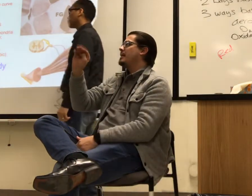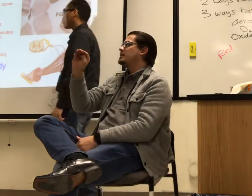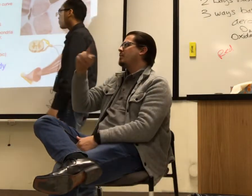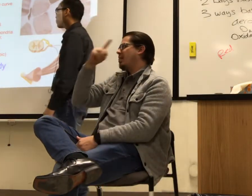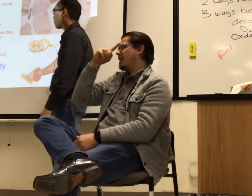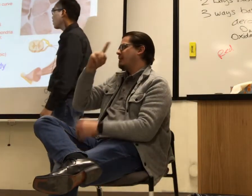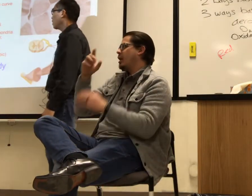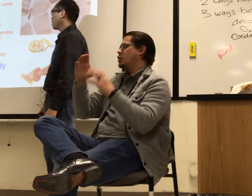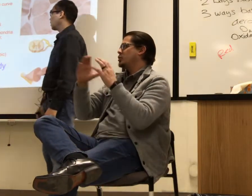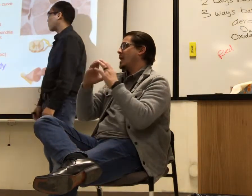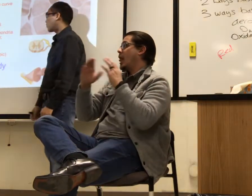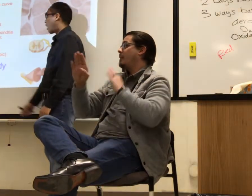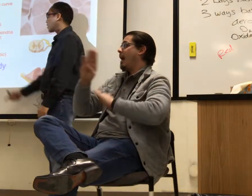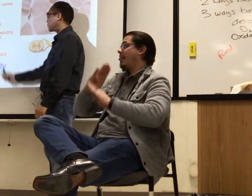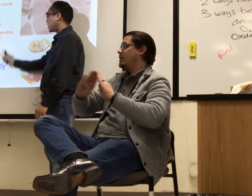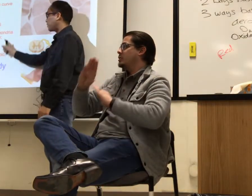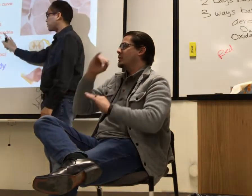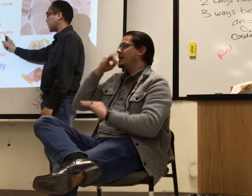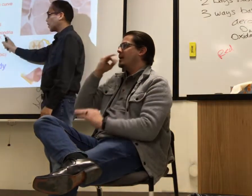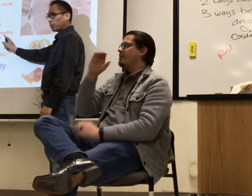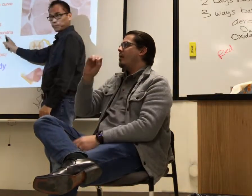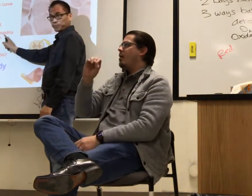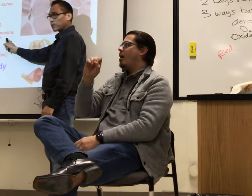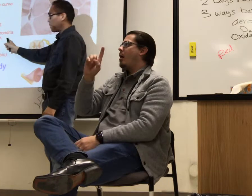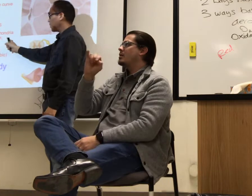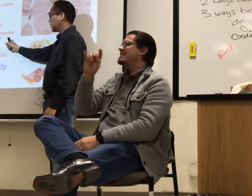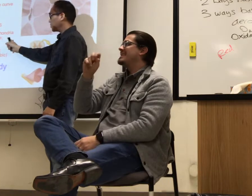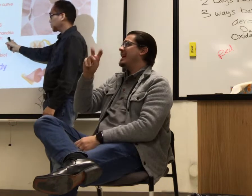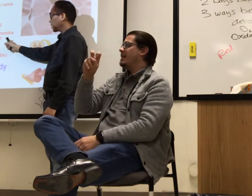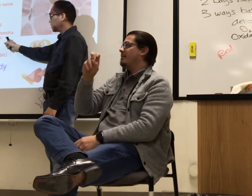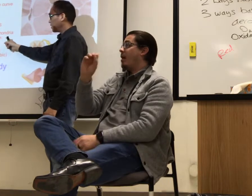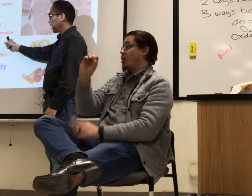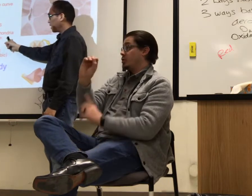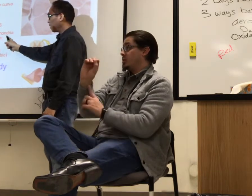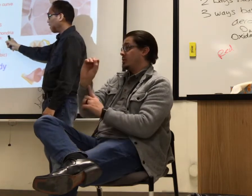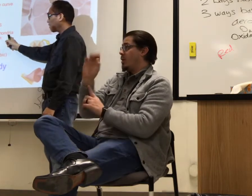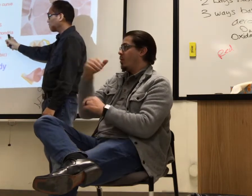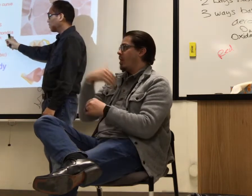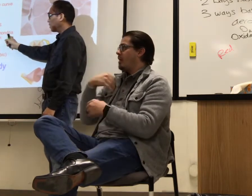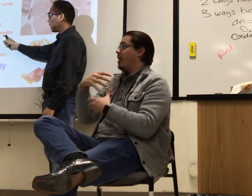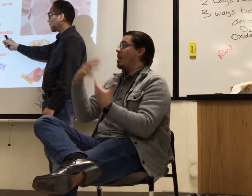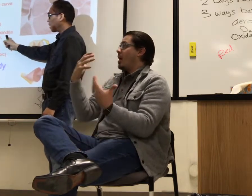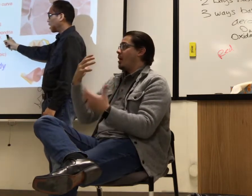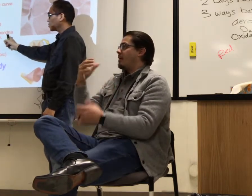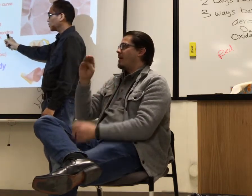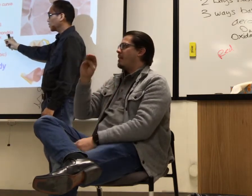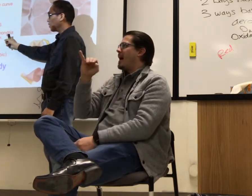biology. If you're an oxidative cell, that means you're going to contain a lot of